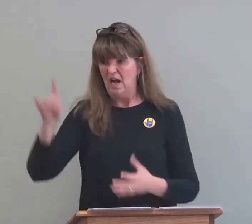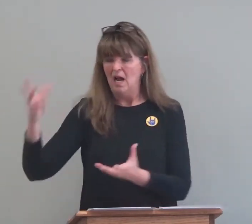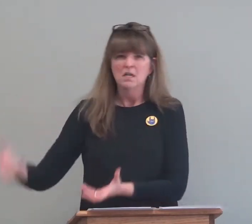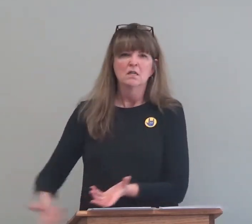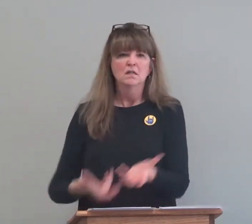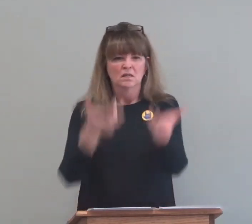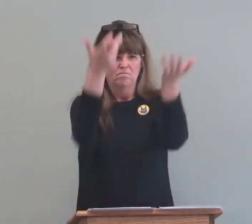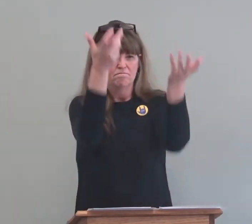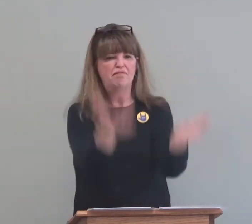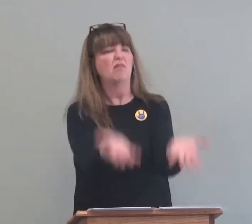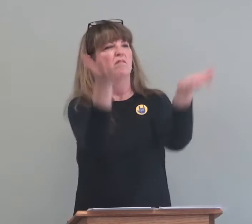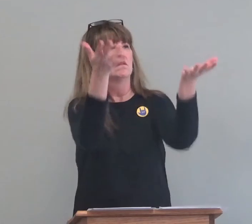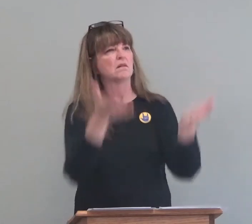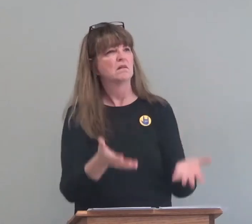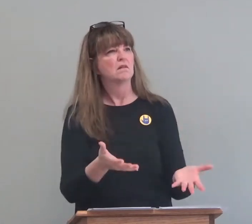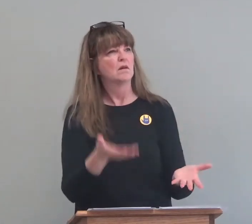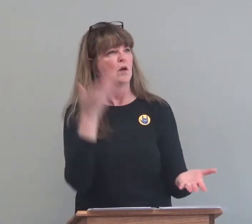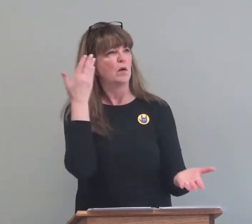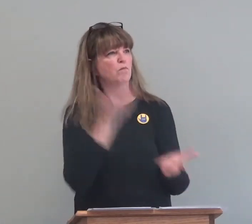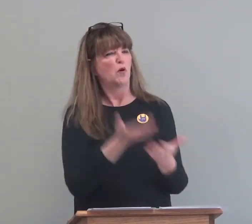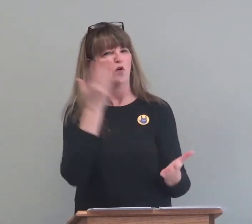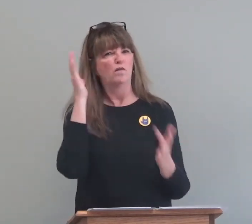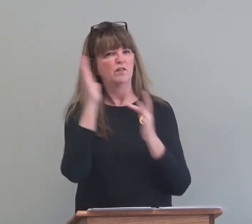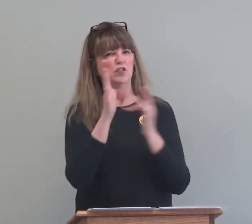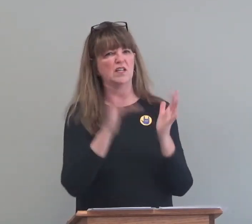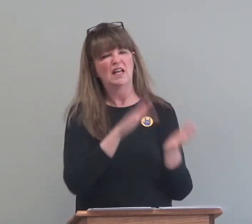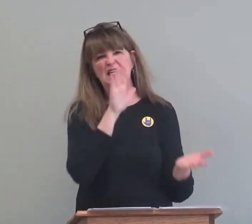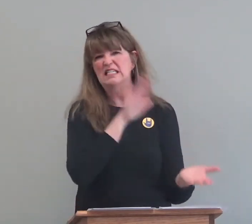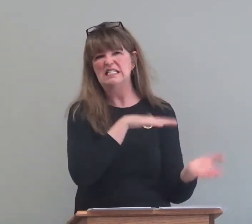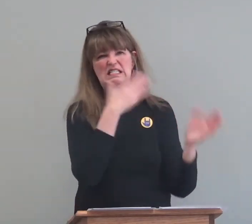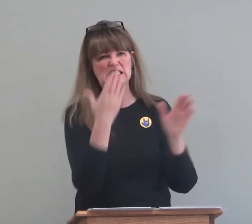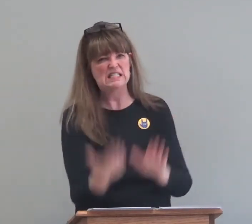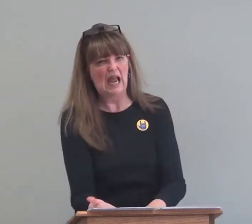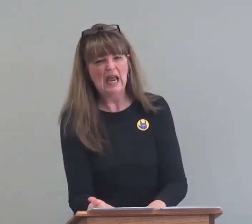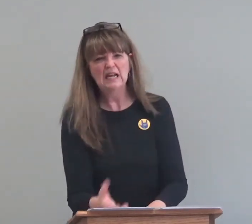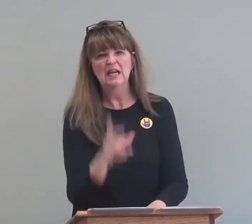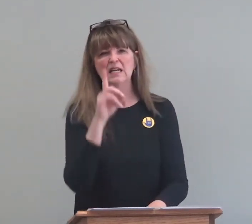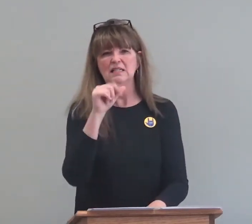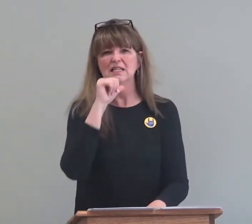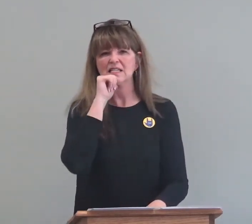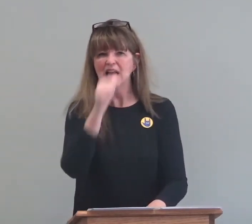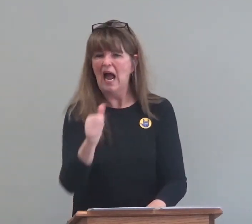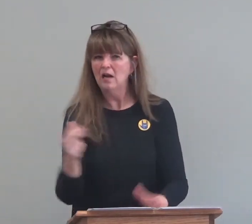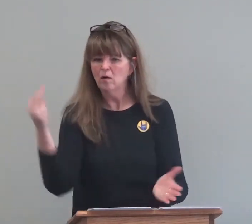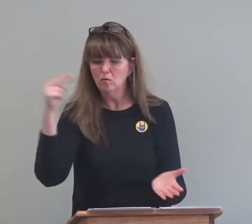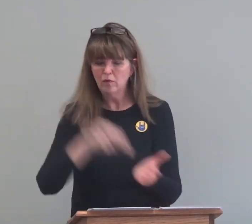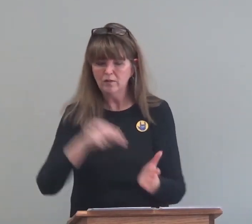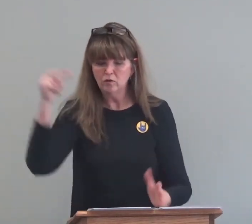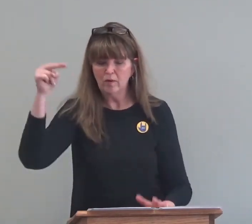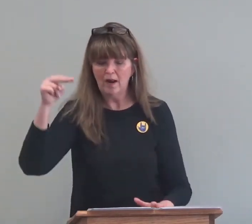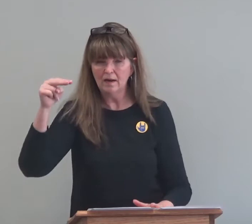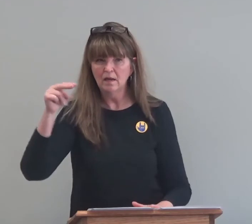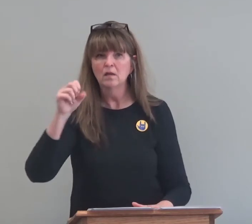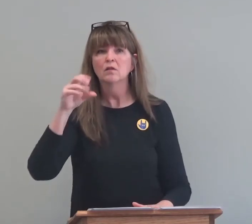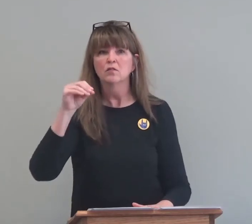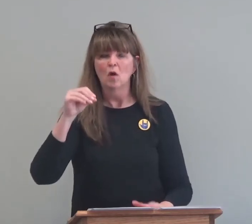body and then bring it on to display to prove that Jesus was dead and had not risen again.